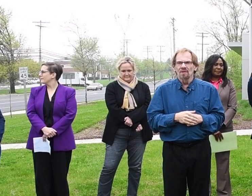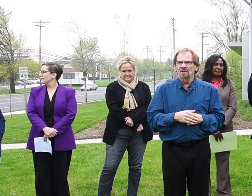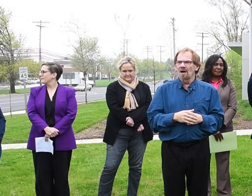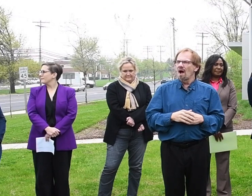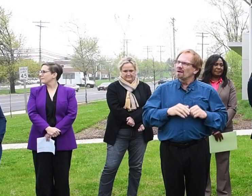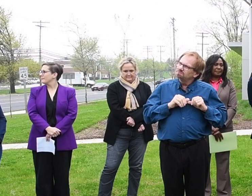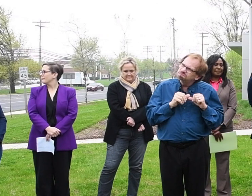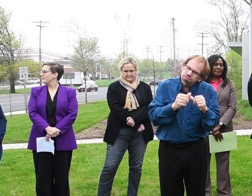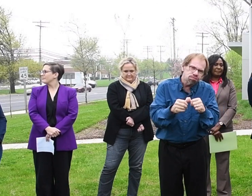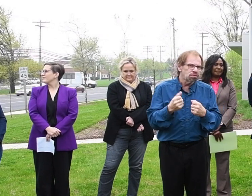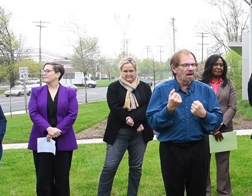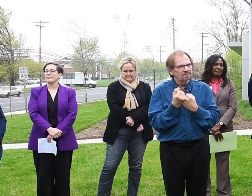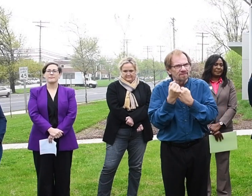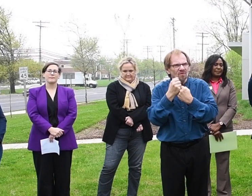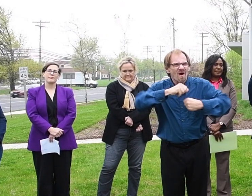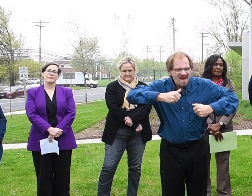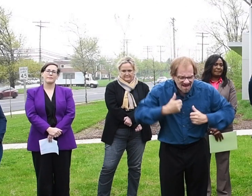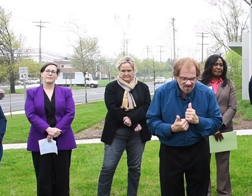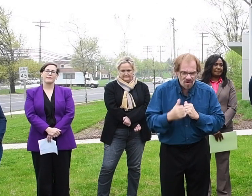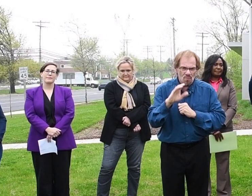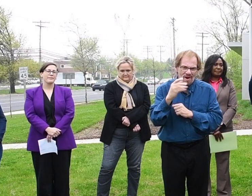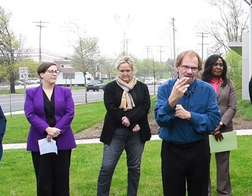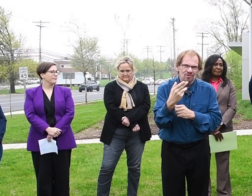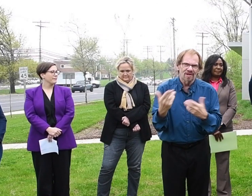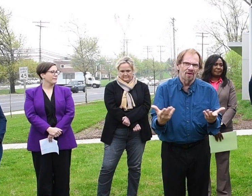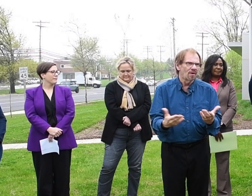branch here in Howard County.